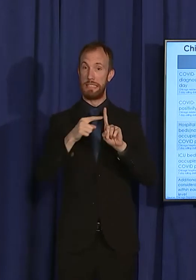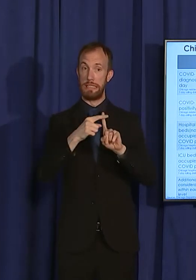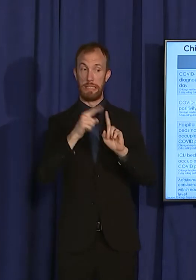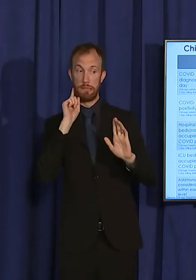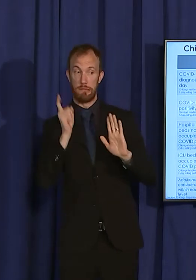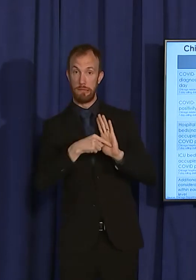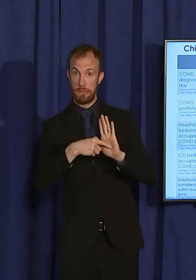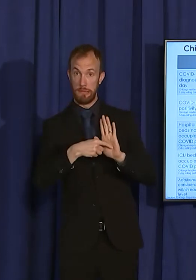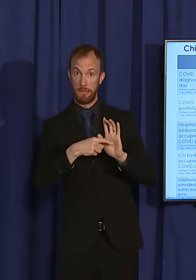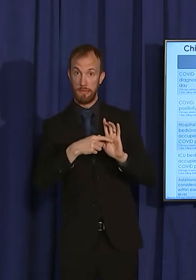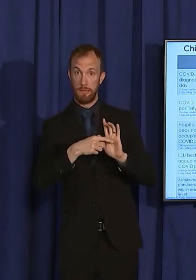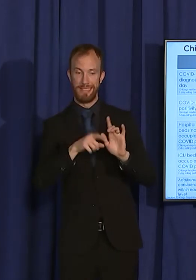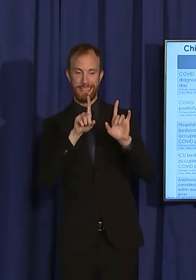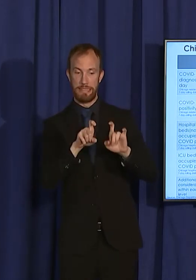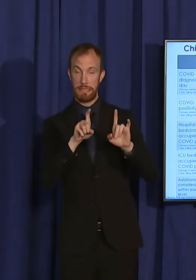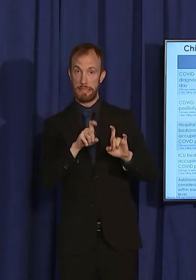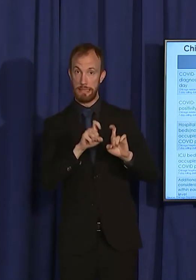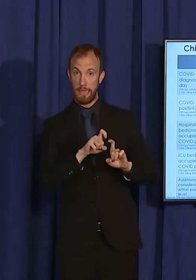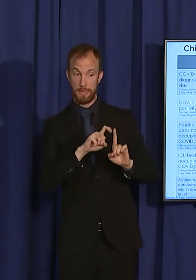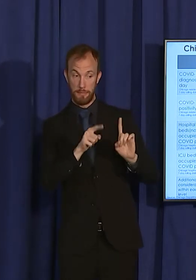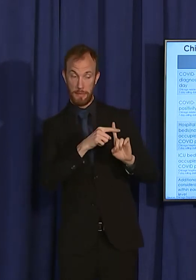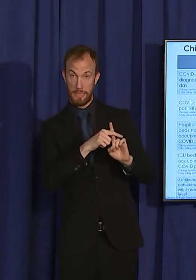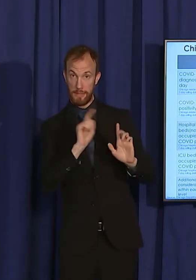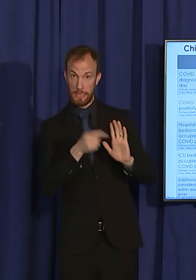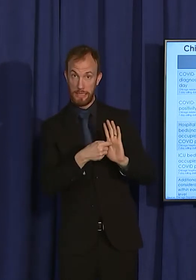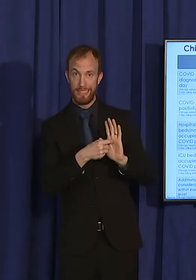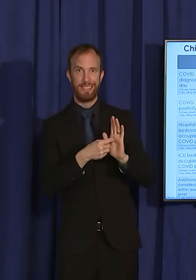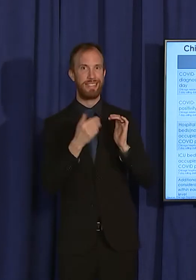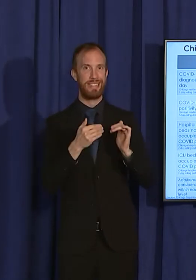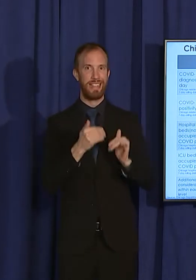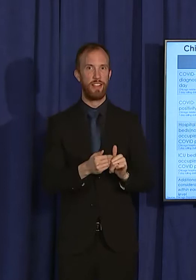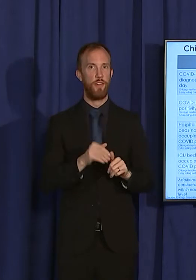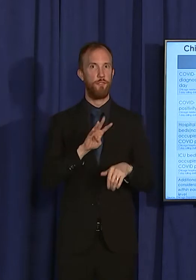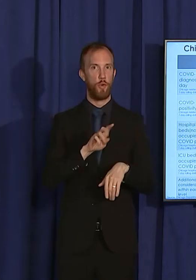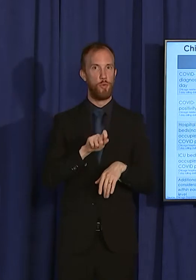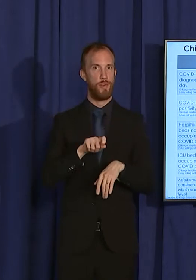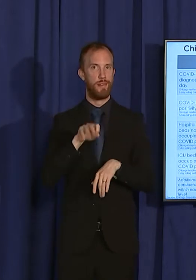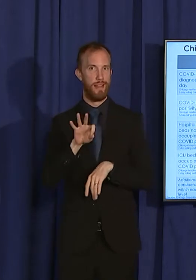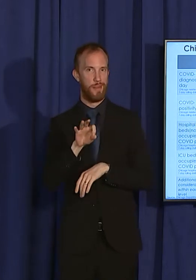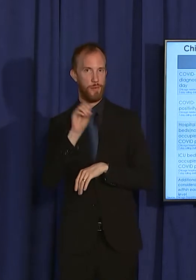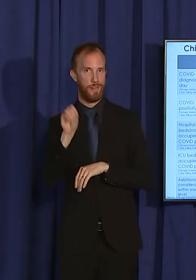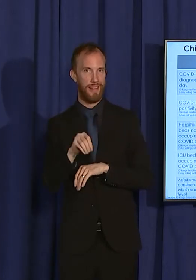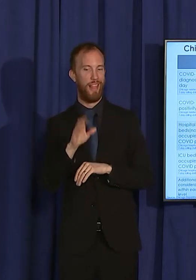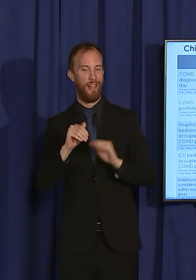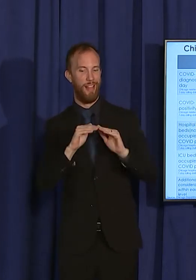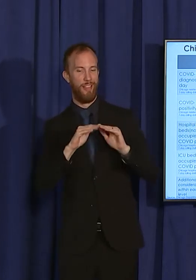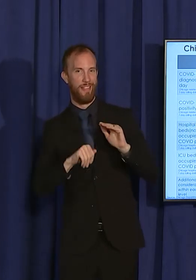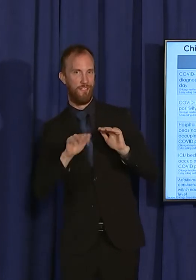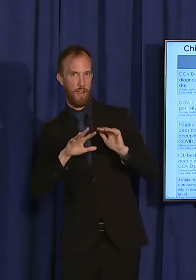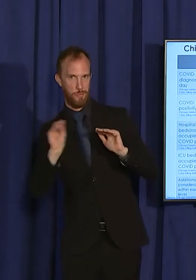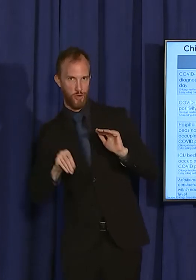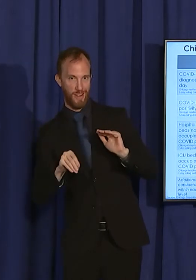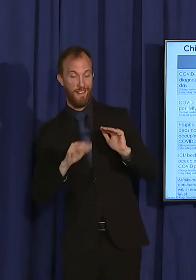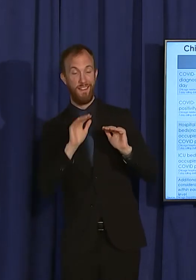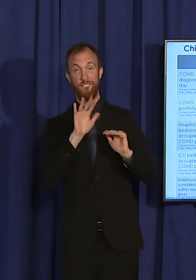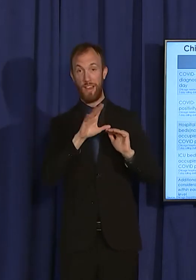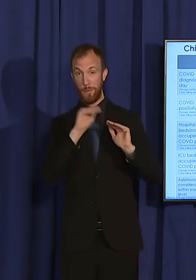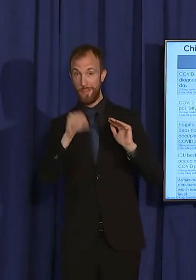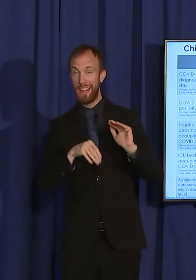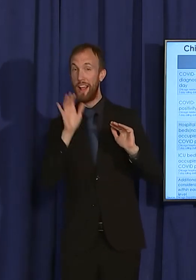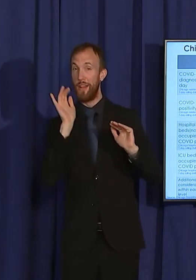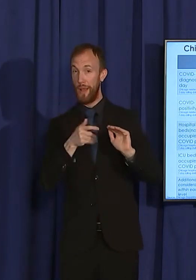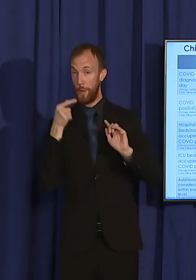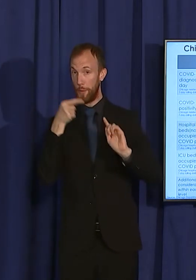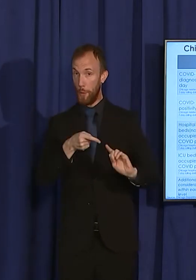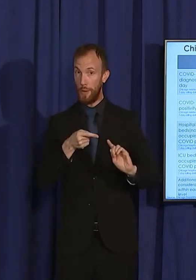for the first time is at 4.9%, under 5%, which really is our goal. And that brought us down to